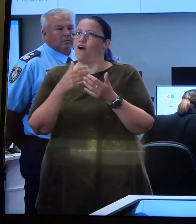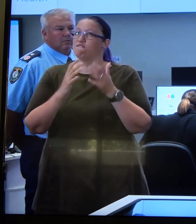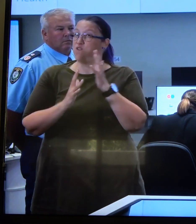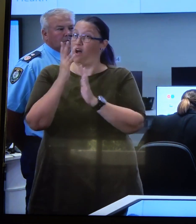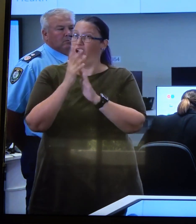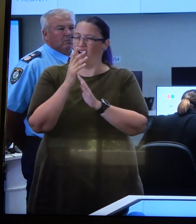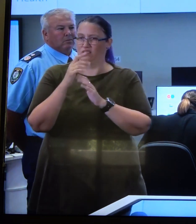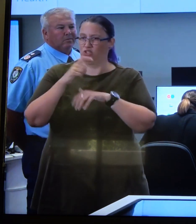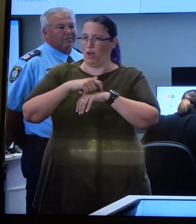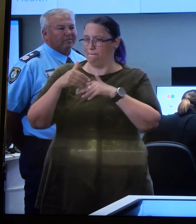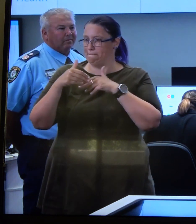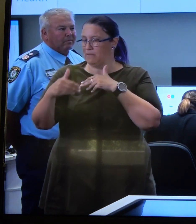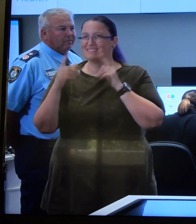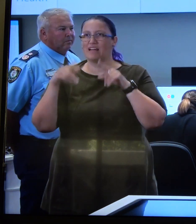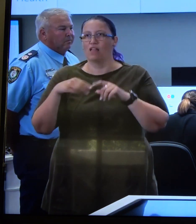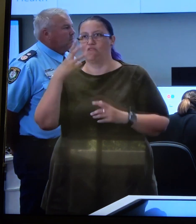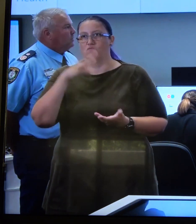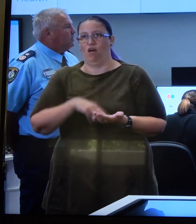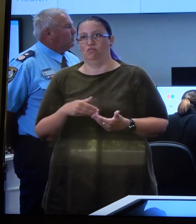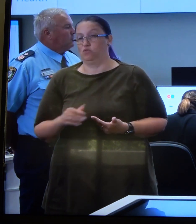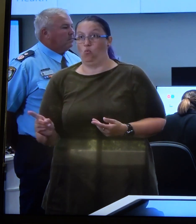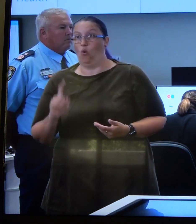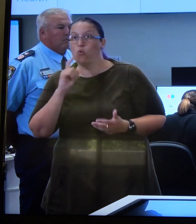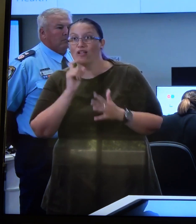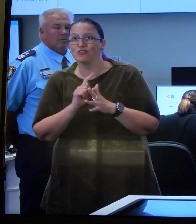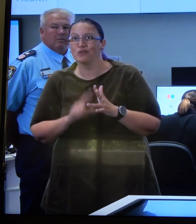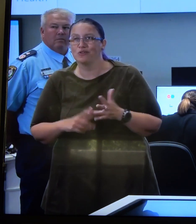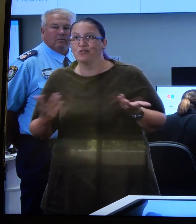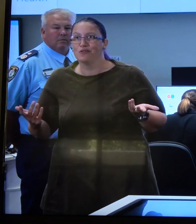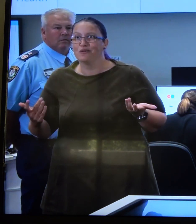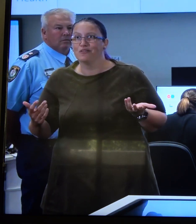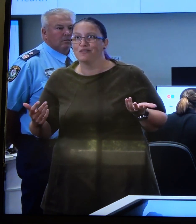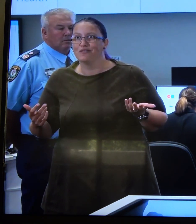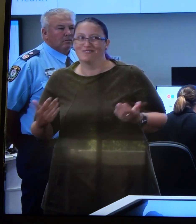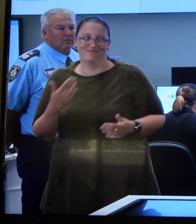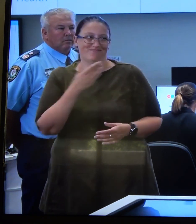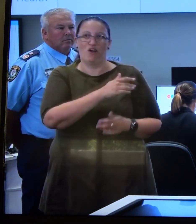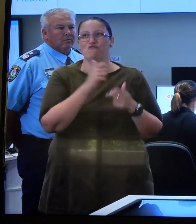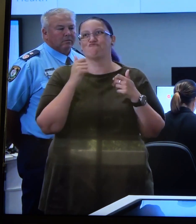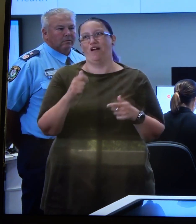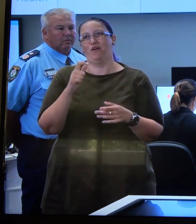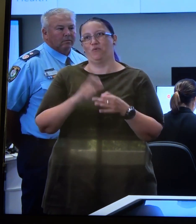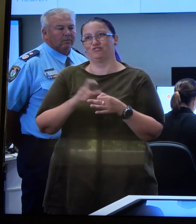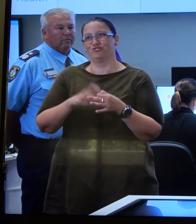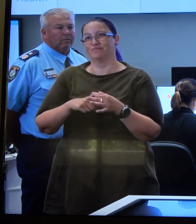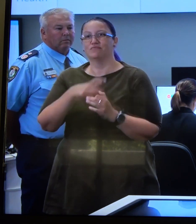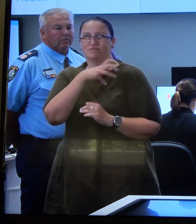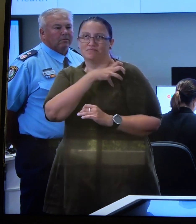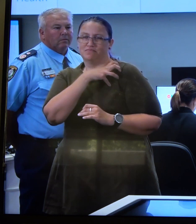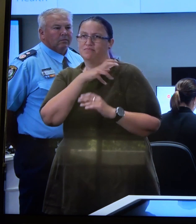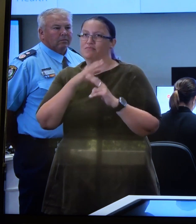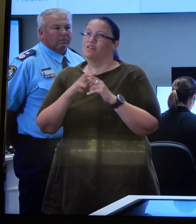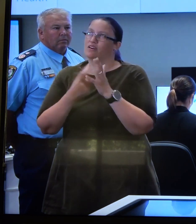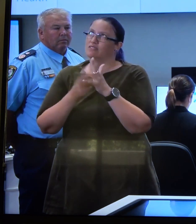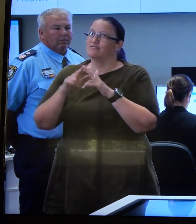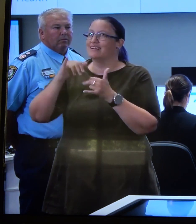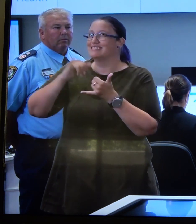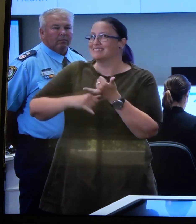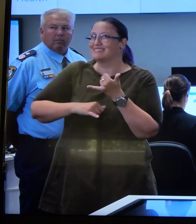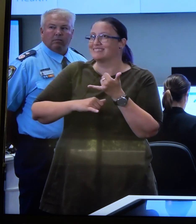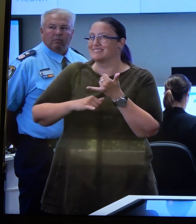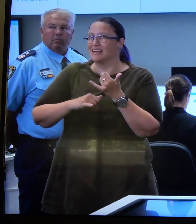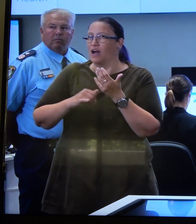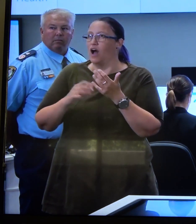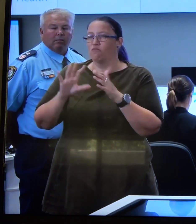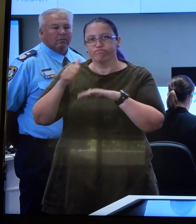great question. In fact, Commissioner Fitzsimmons has already put in place a plan. We anticipate around a 3-month